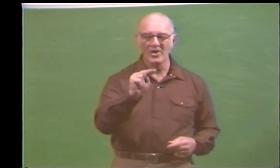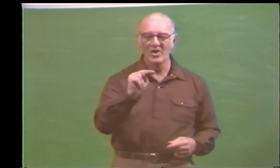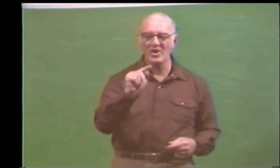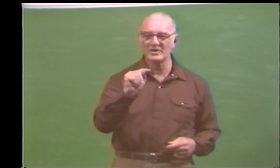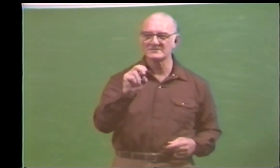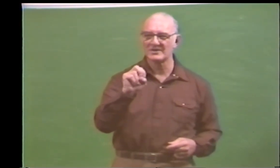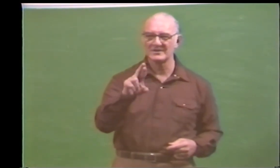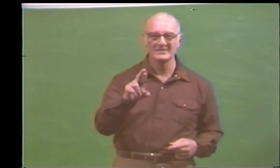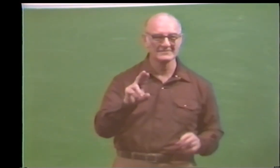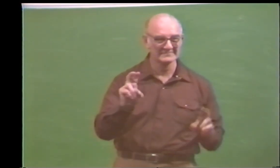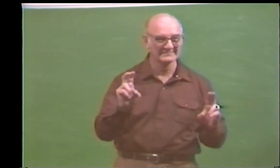Hunter."